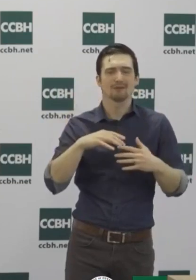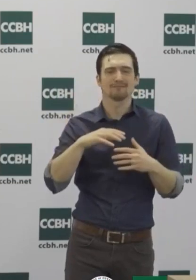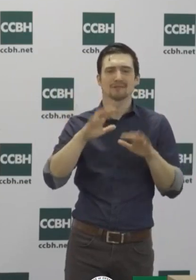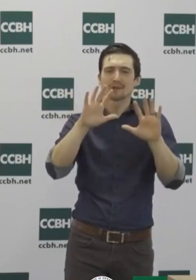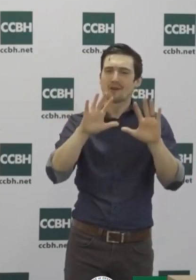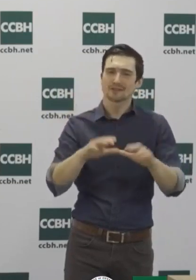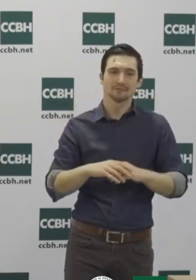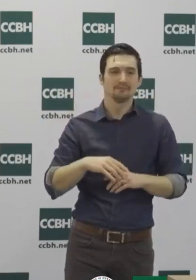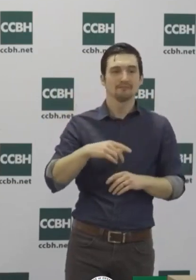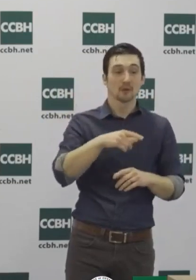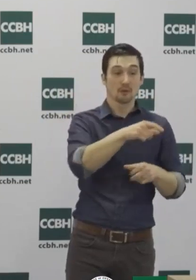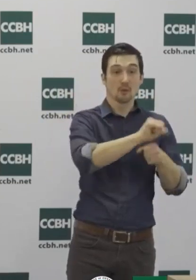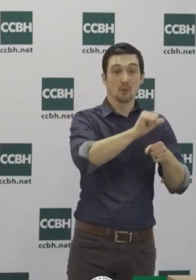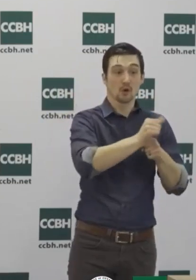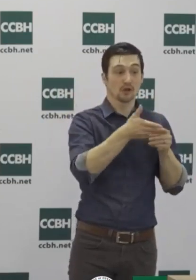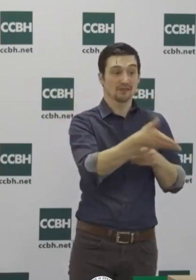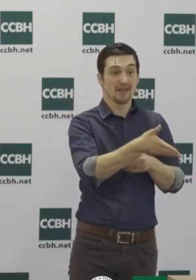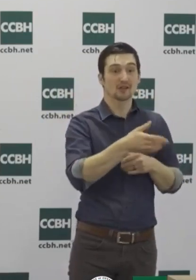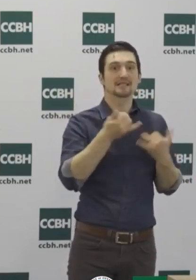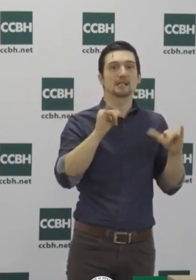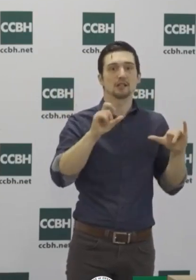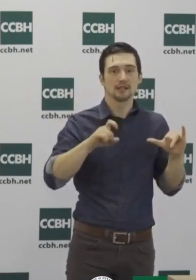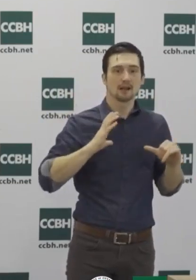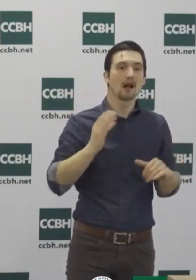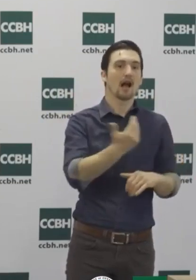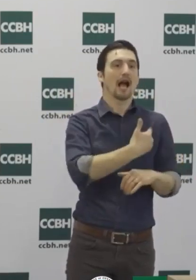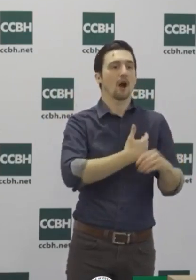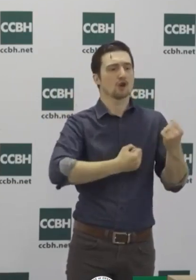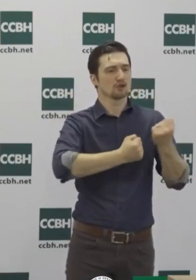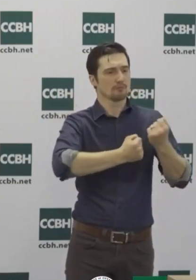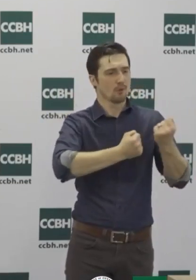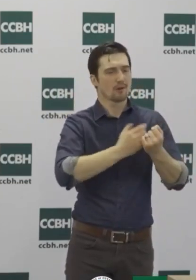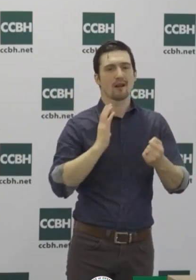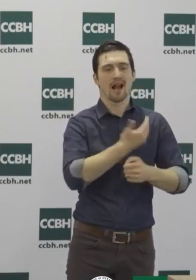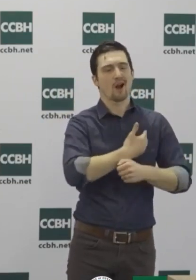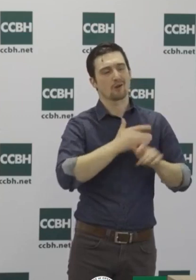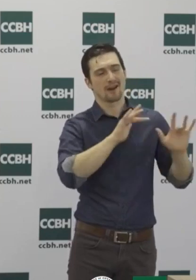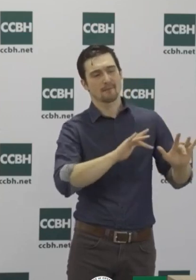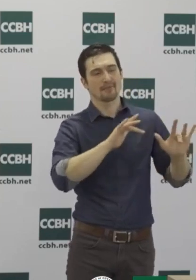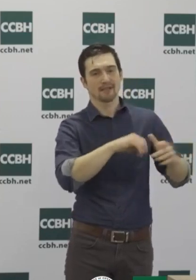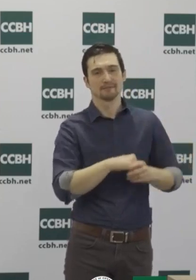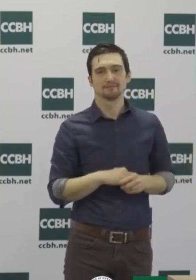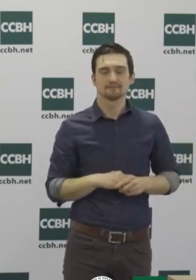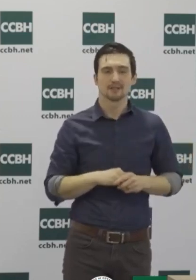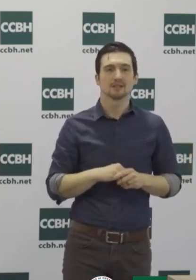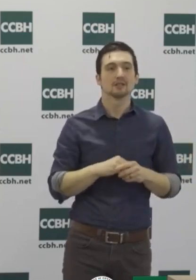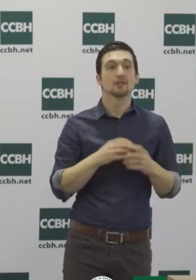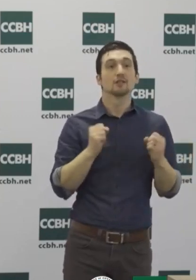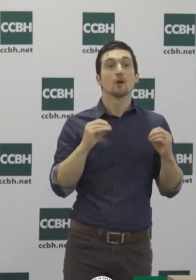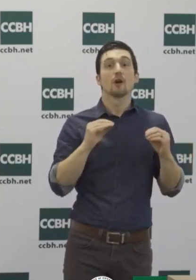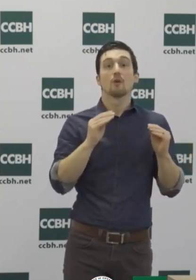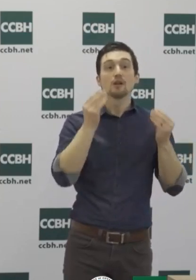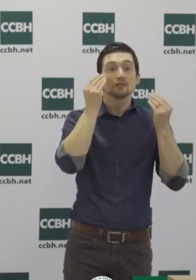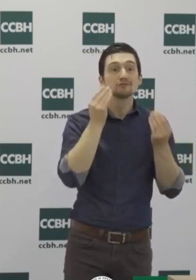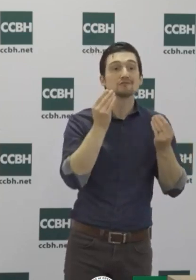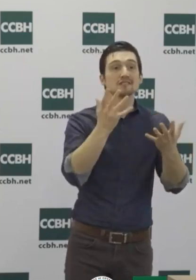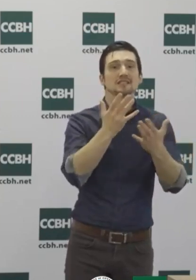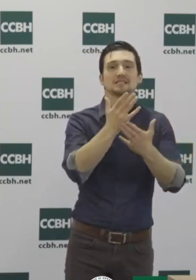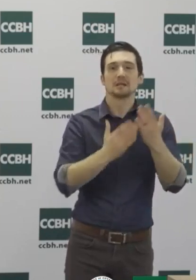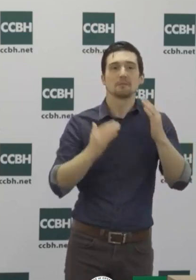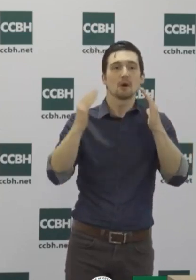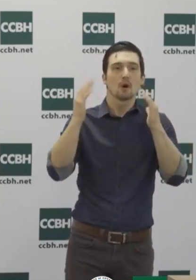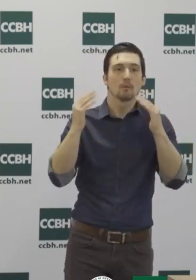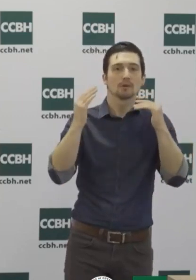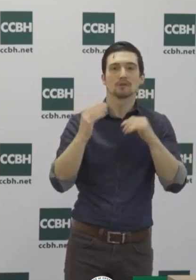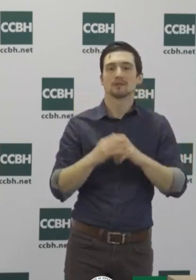our empathy and our compassion. So last, I would just like to point out some signs of hope. One of the things, I try and stay